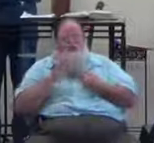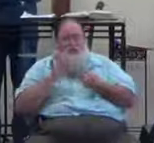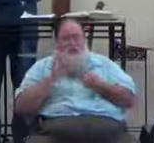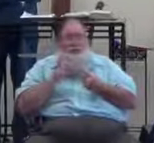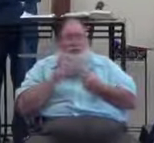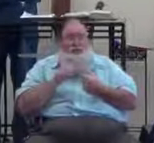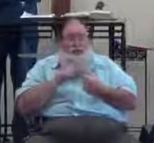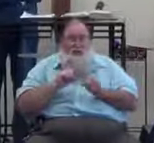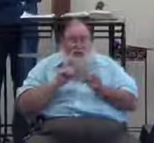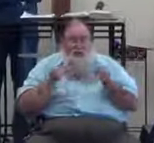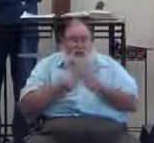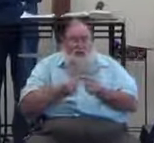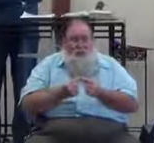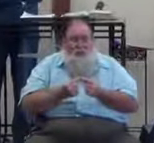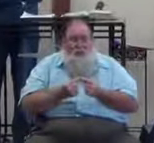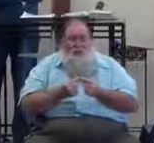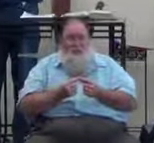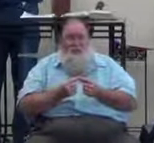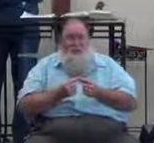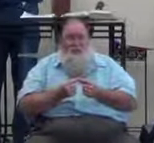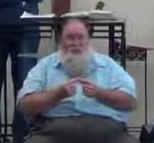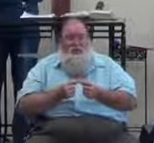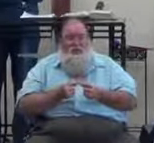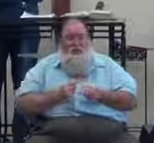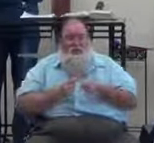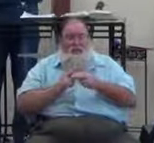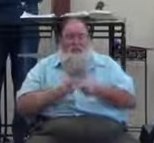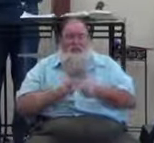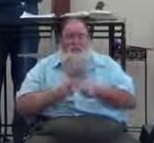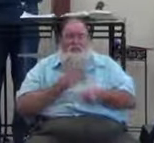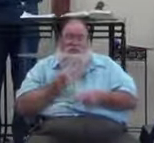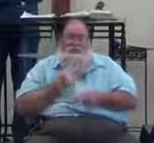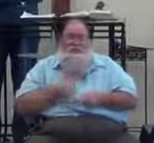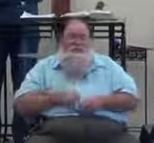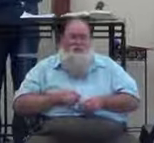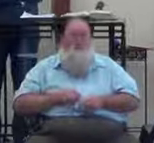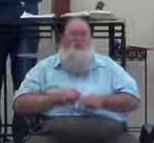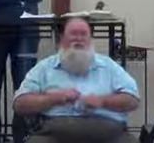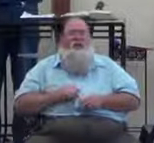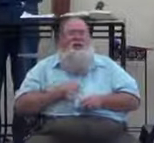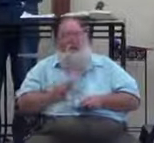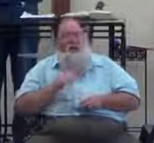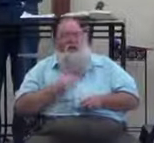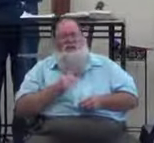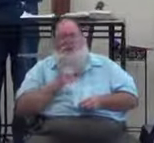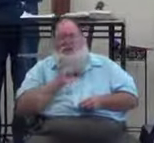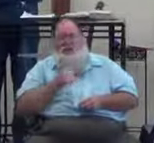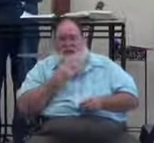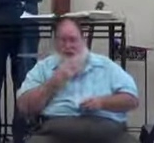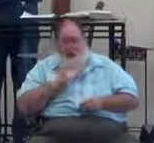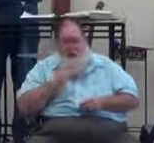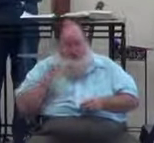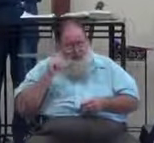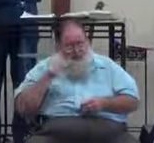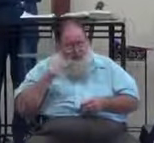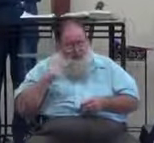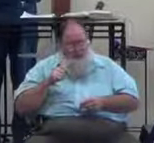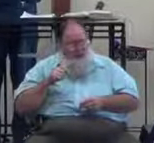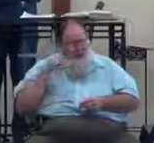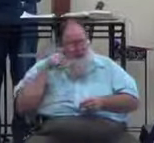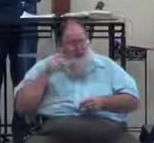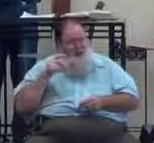Jews, and the Gentiles need to be saved. They need to hear the word. They don't know it. And he's